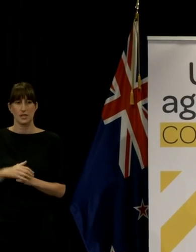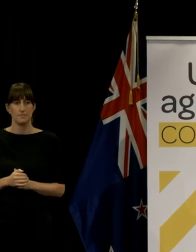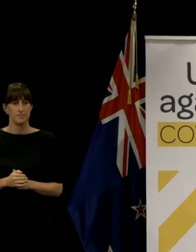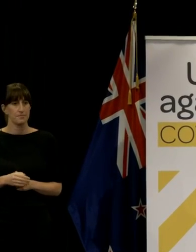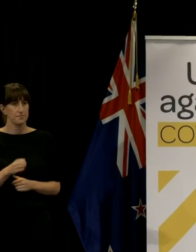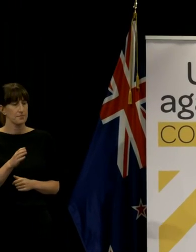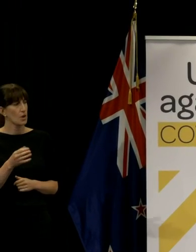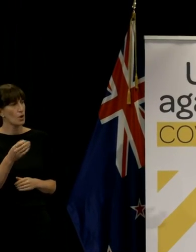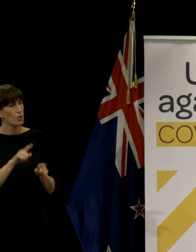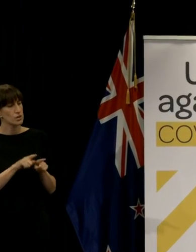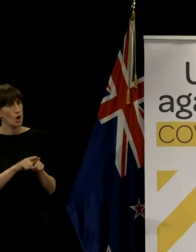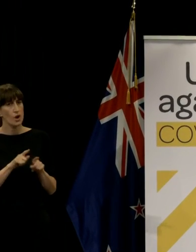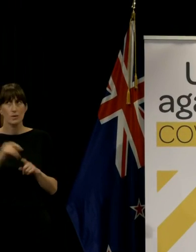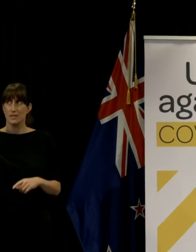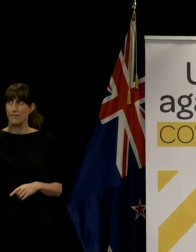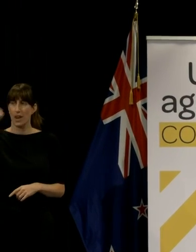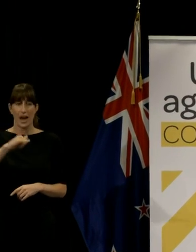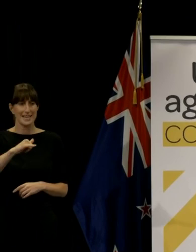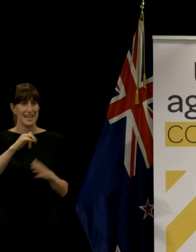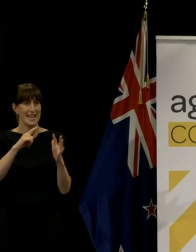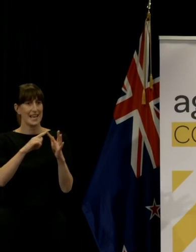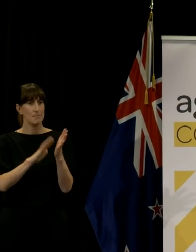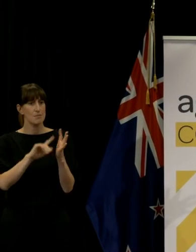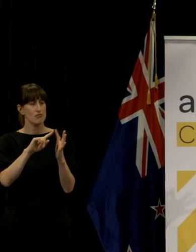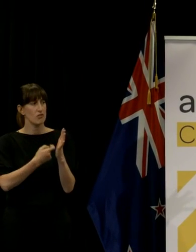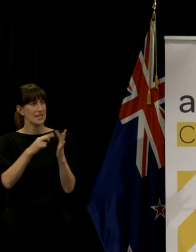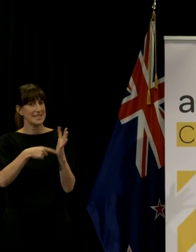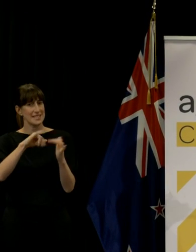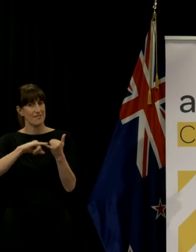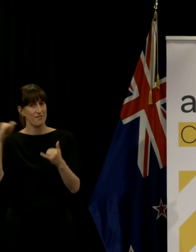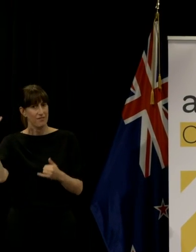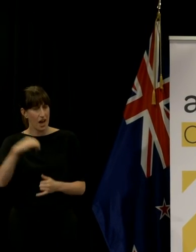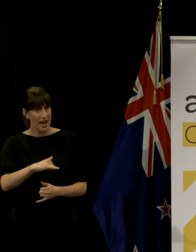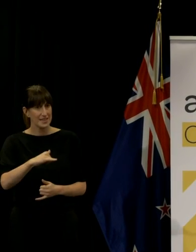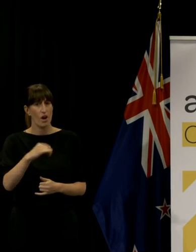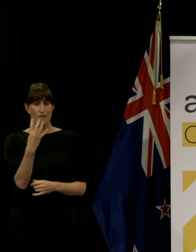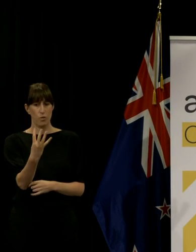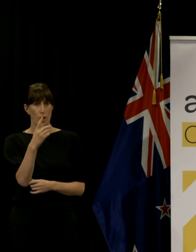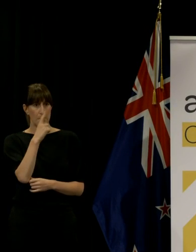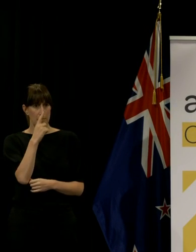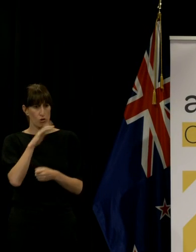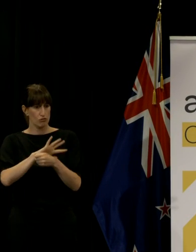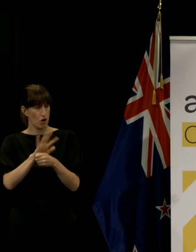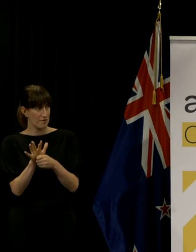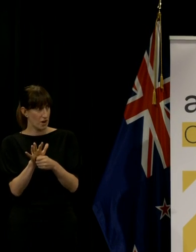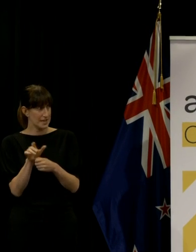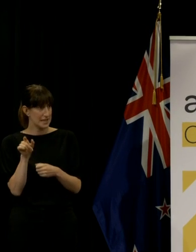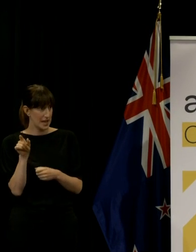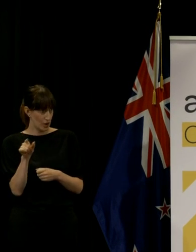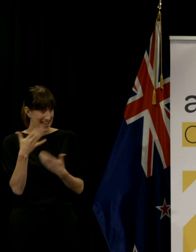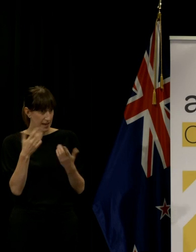on one flight, Emirates EK448 on March the 18th. Given that number of cases, is it possible that people caught it while on the plane?